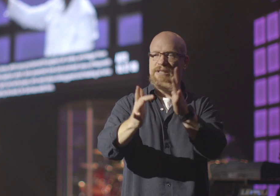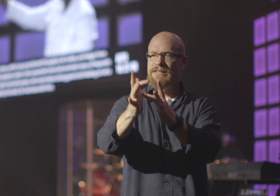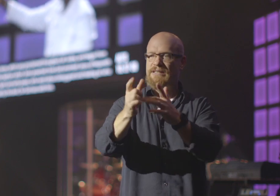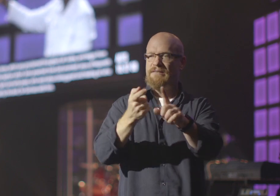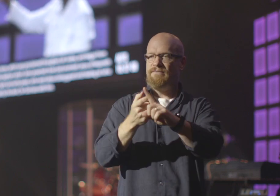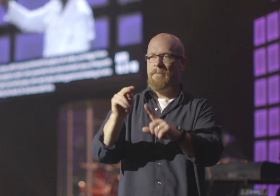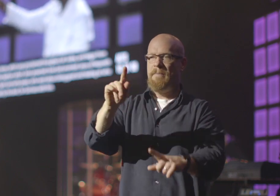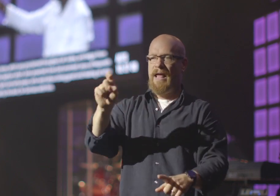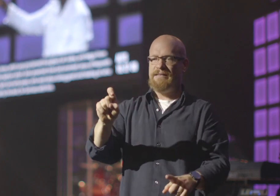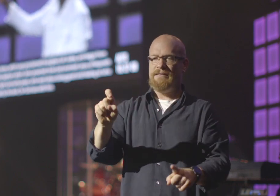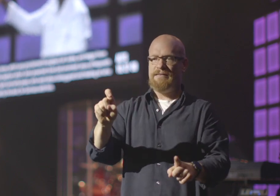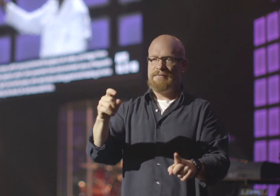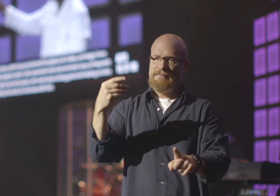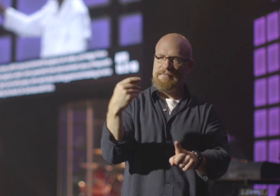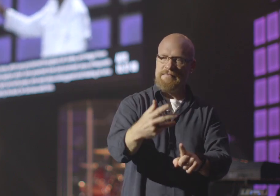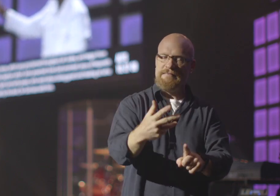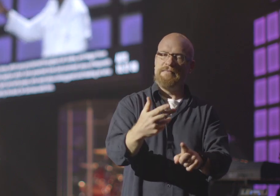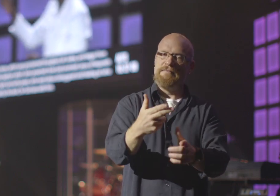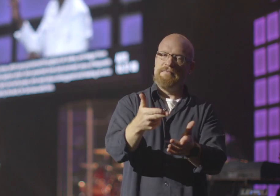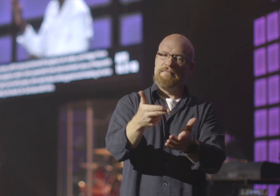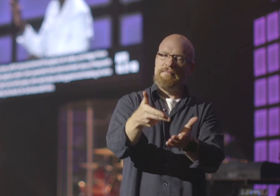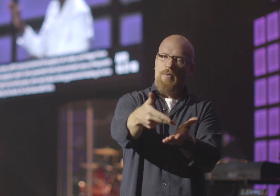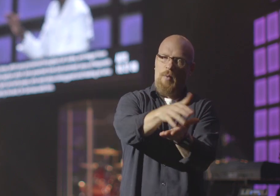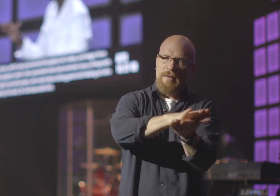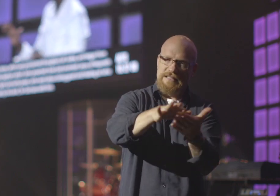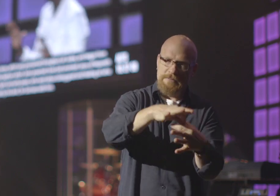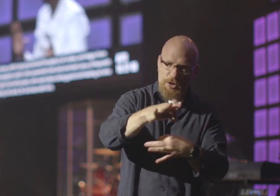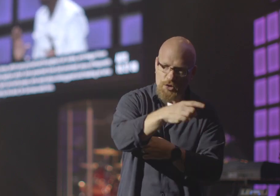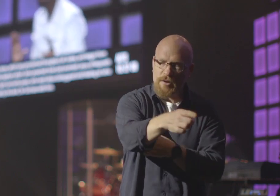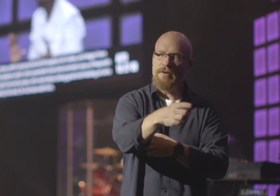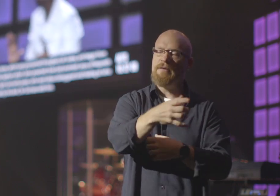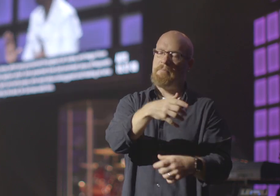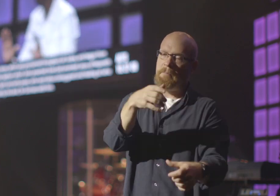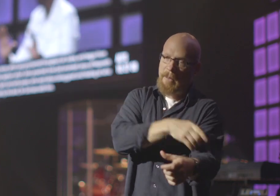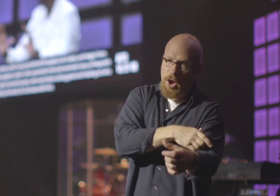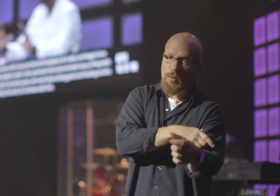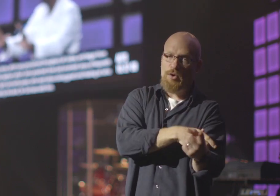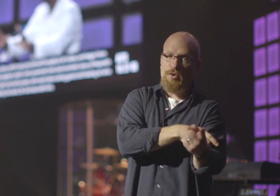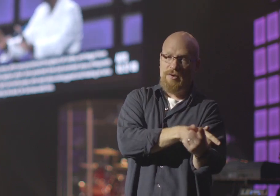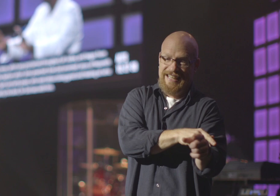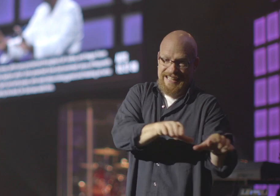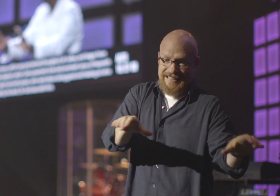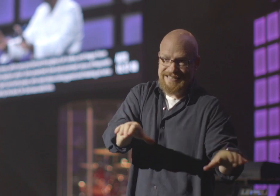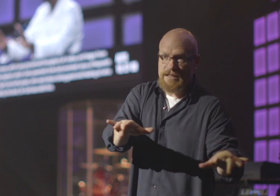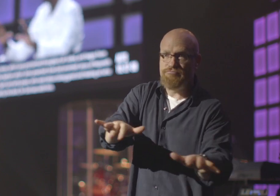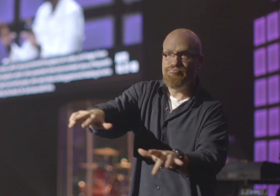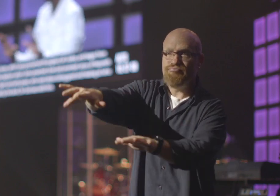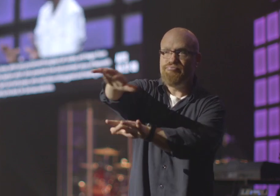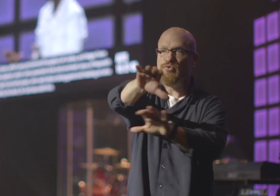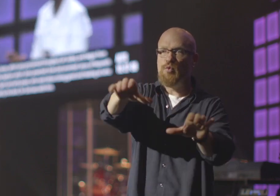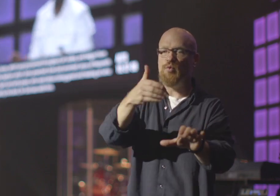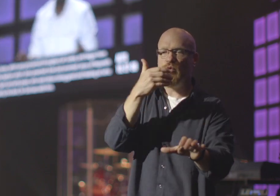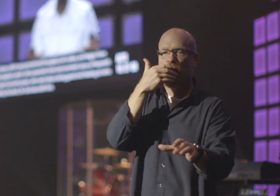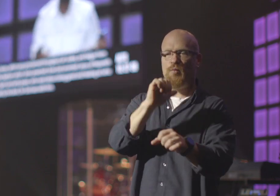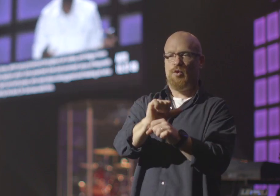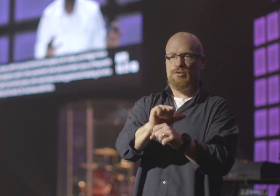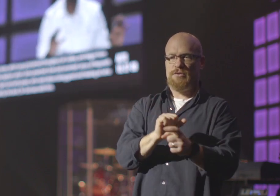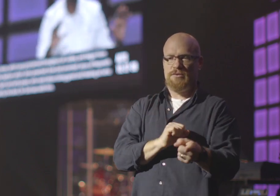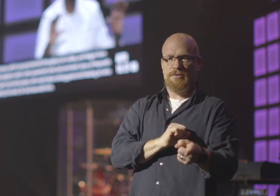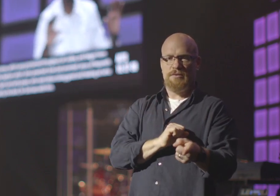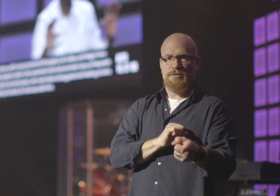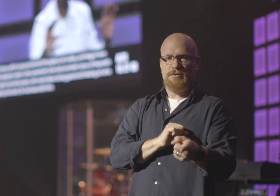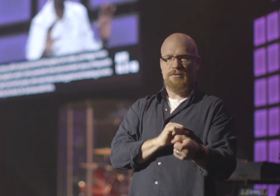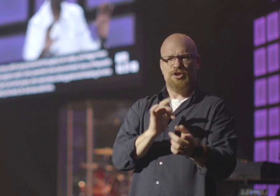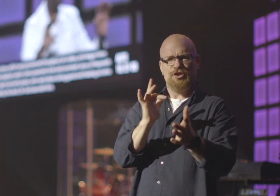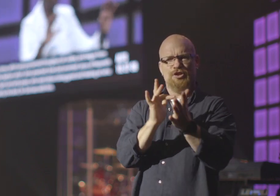with the Holy Ghost and with power, and this is what Jesus did, who went about doing good. So I love this verse because it says that